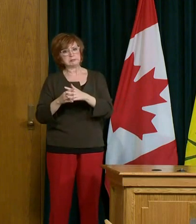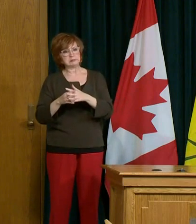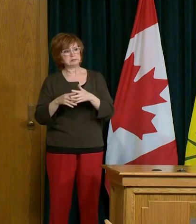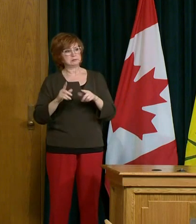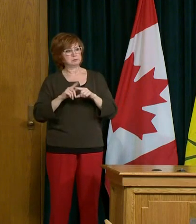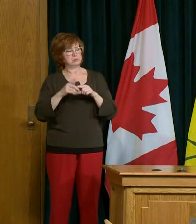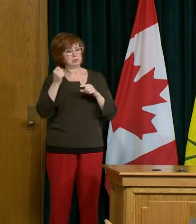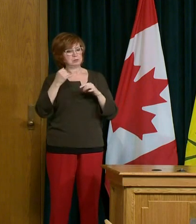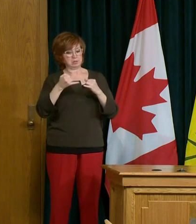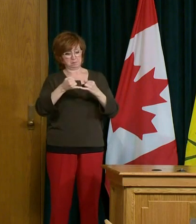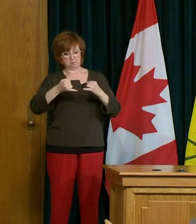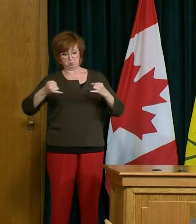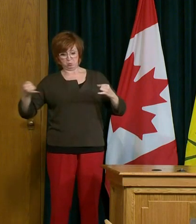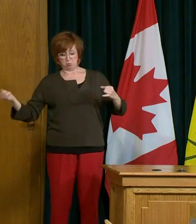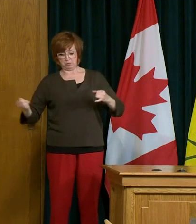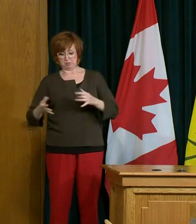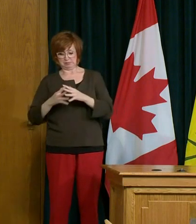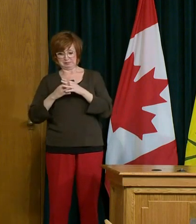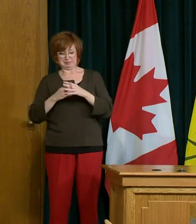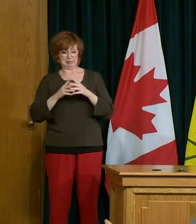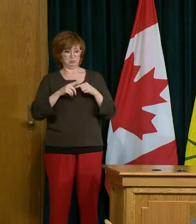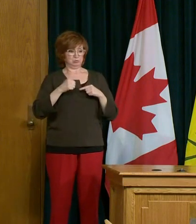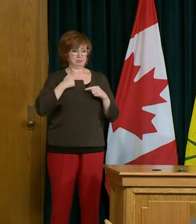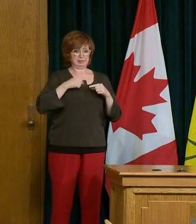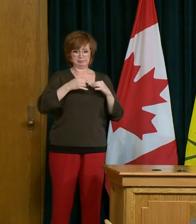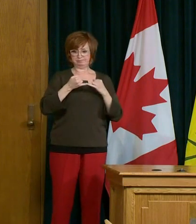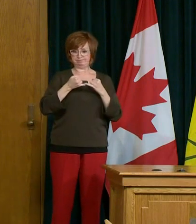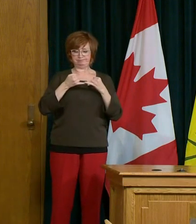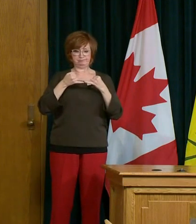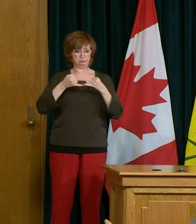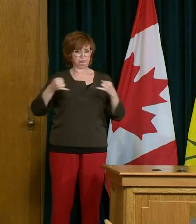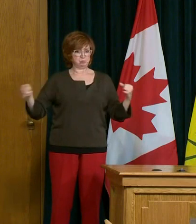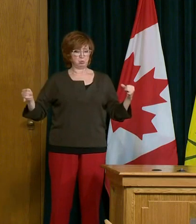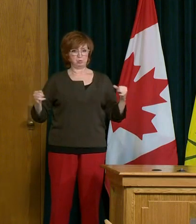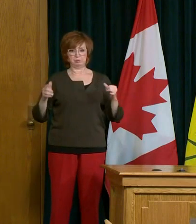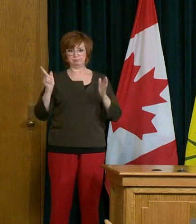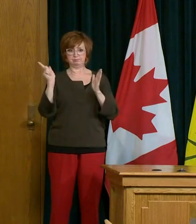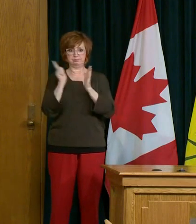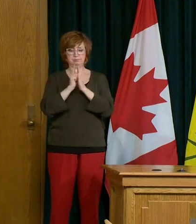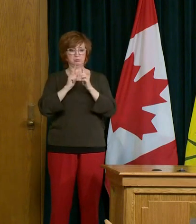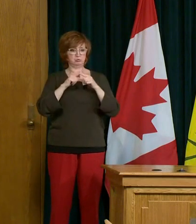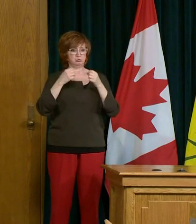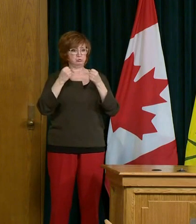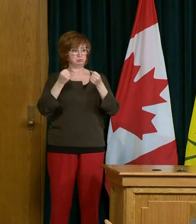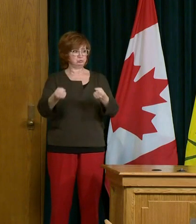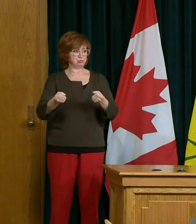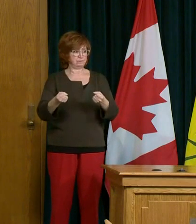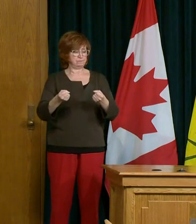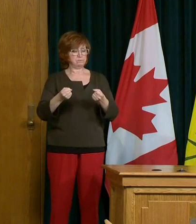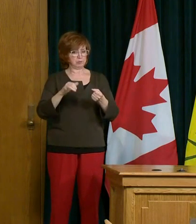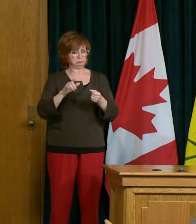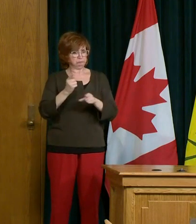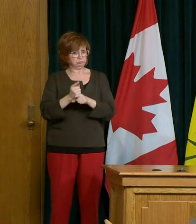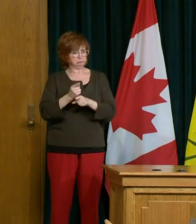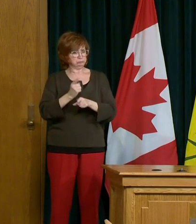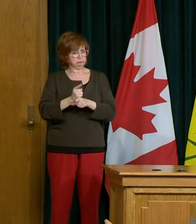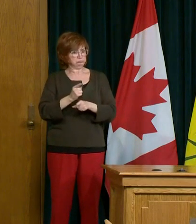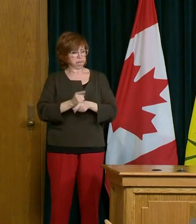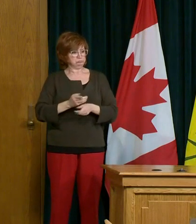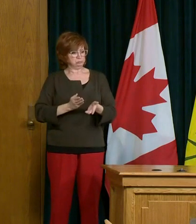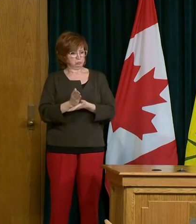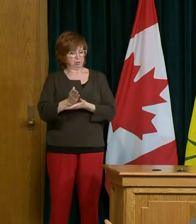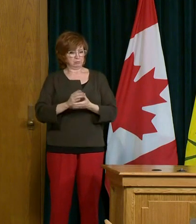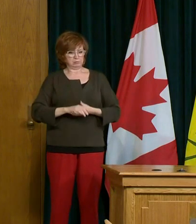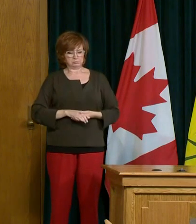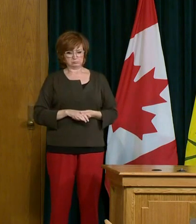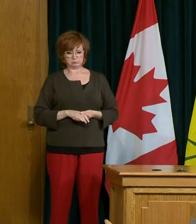purposes, is closed today for travel outside of essential travel, and it should be, and it is likely